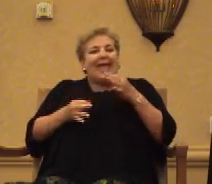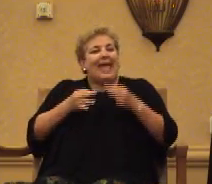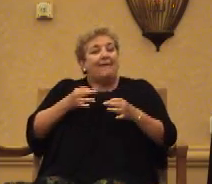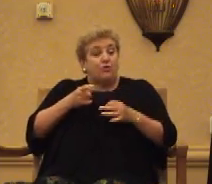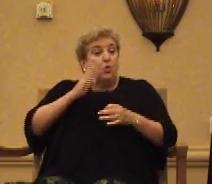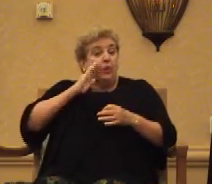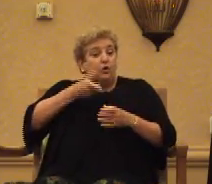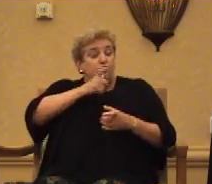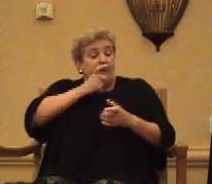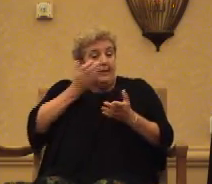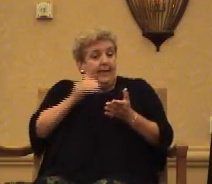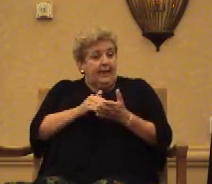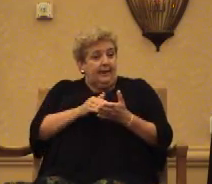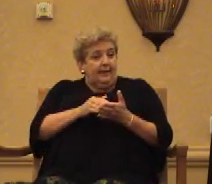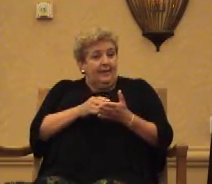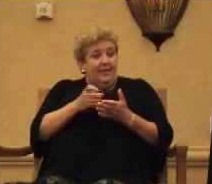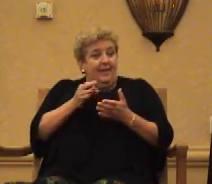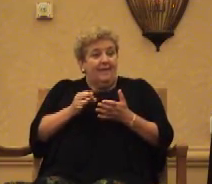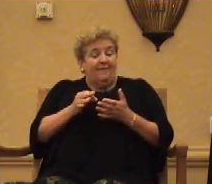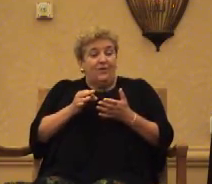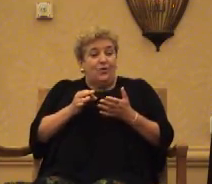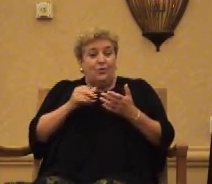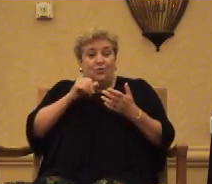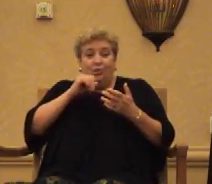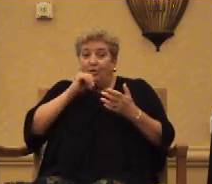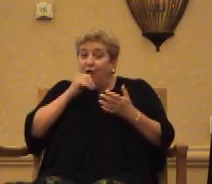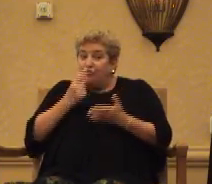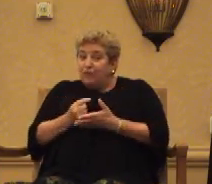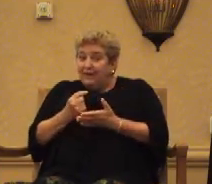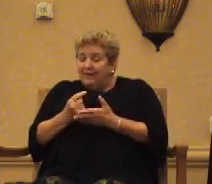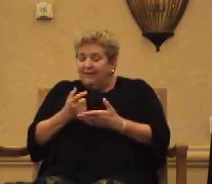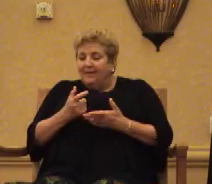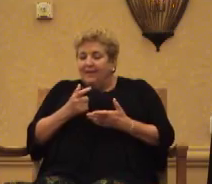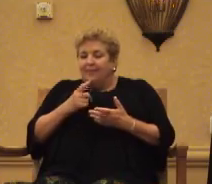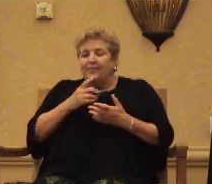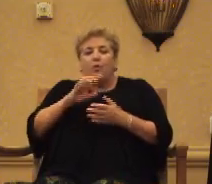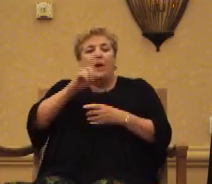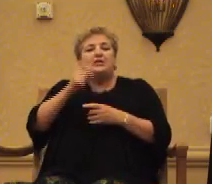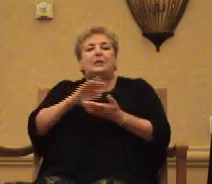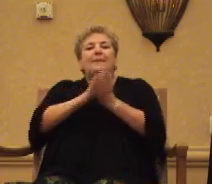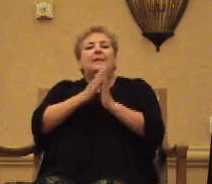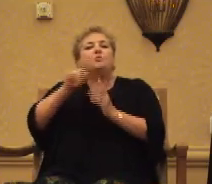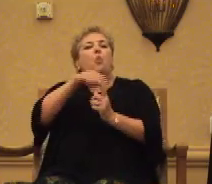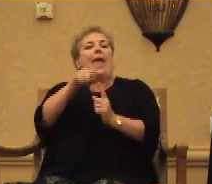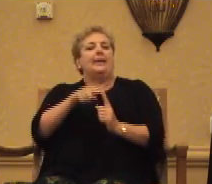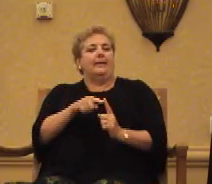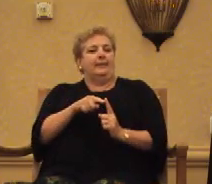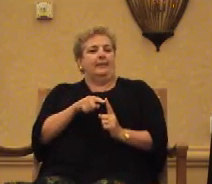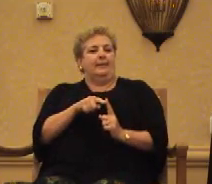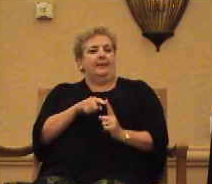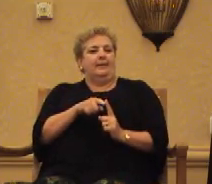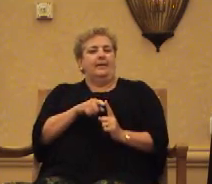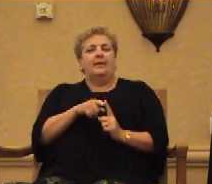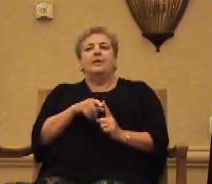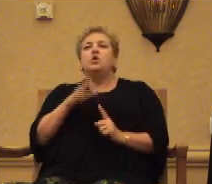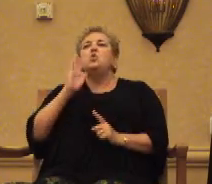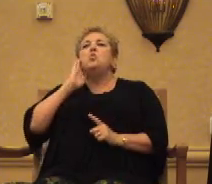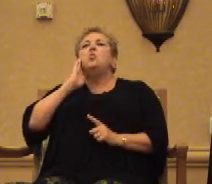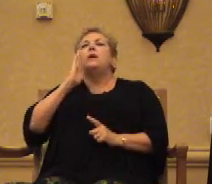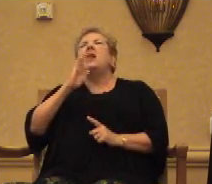got untreated alcoholism, the question is when. It is a dead certain inevitability with a guy like